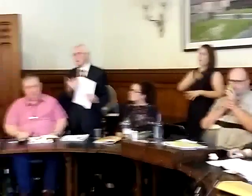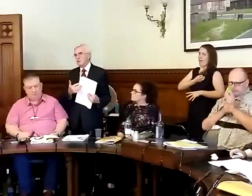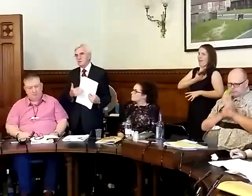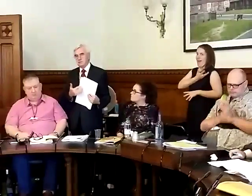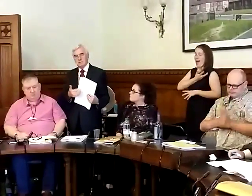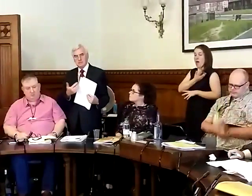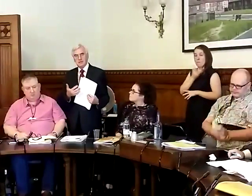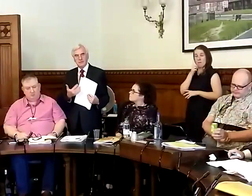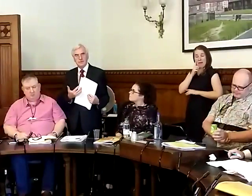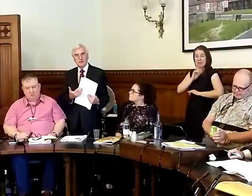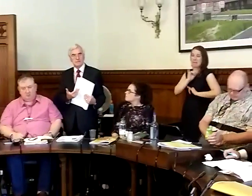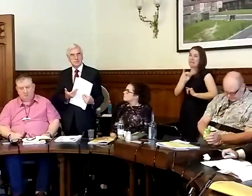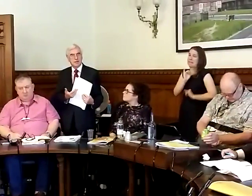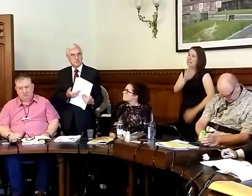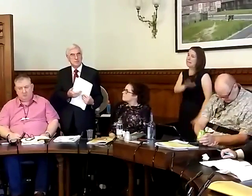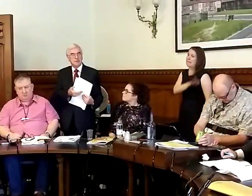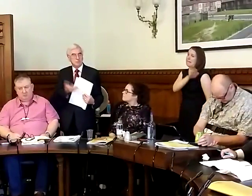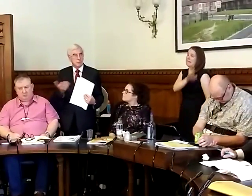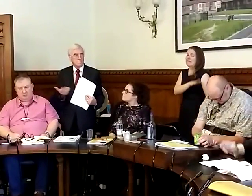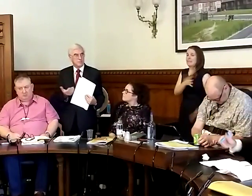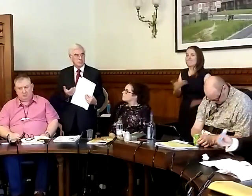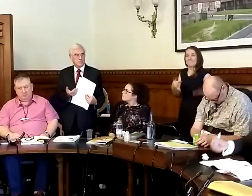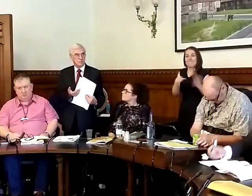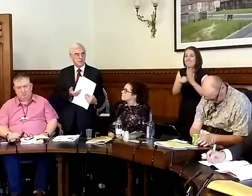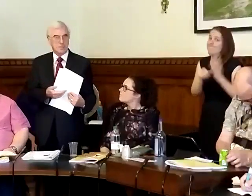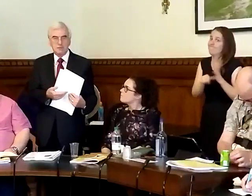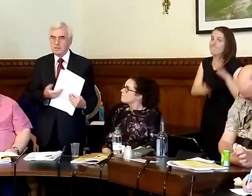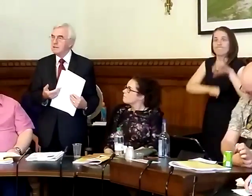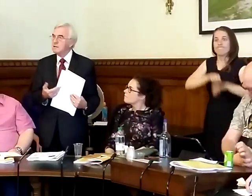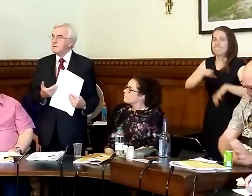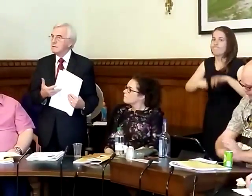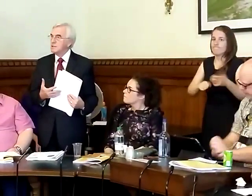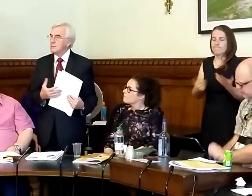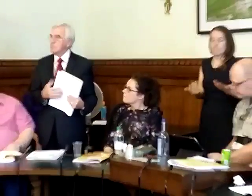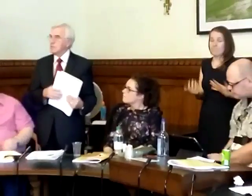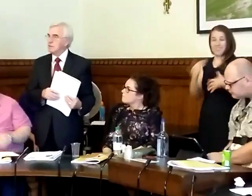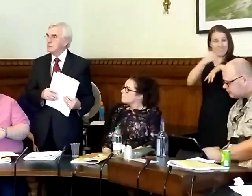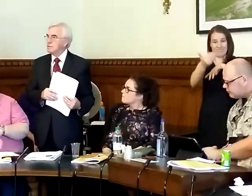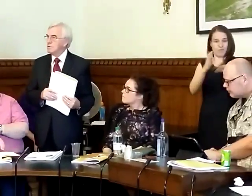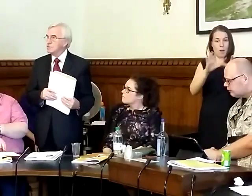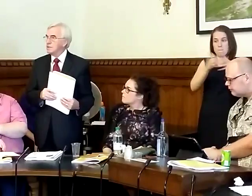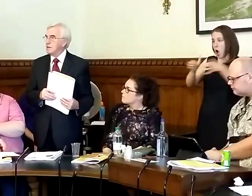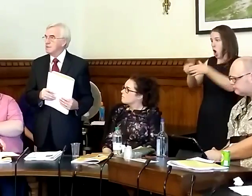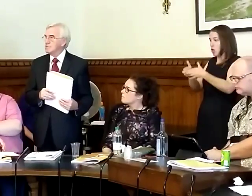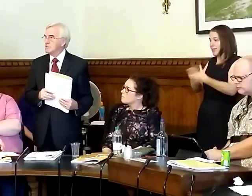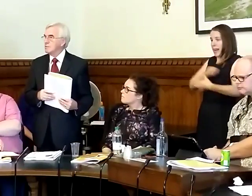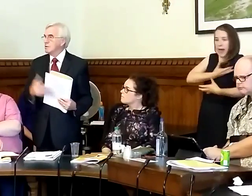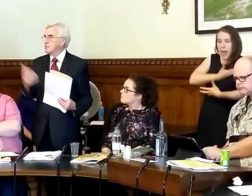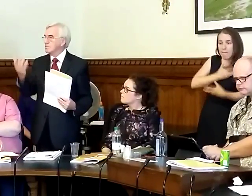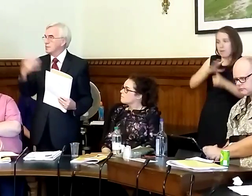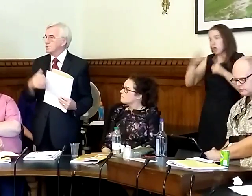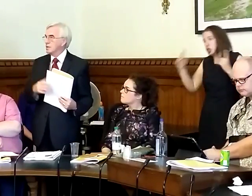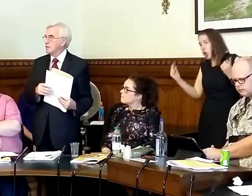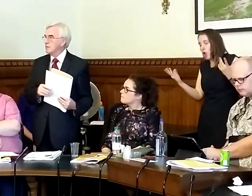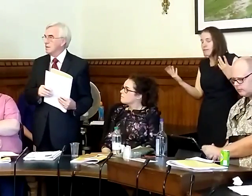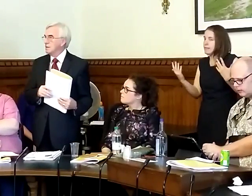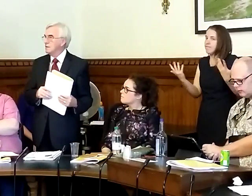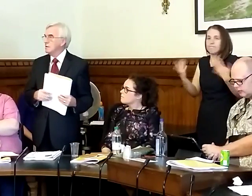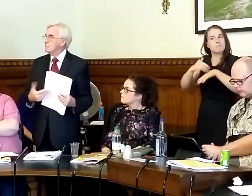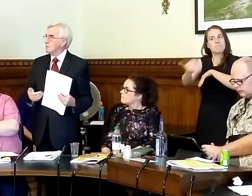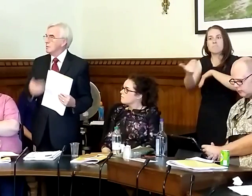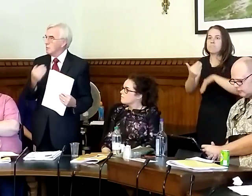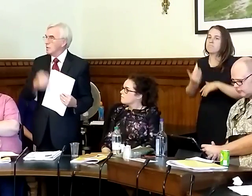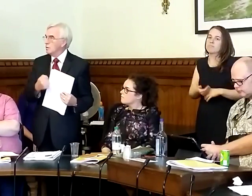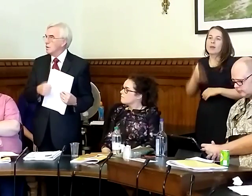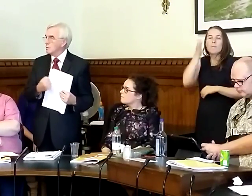government at the moment. And it's an unthankful task, being in whatever political party you're in terms of being a local authority councillor at the moment, because of the pressure that you're